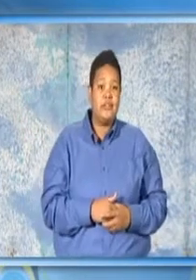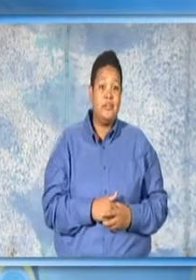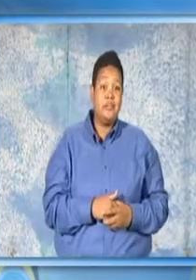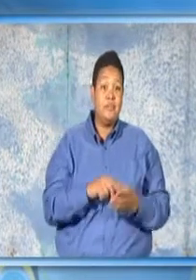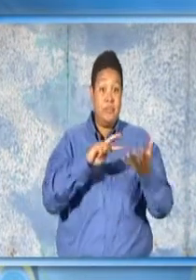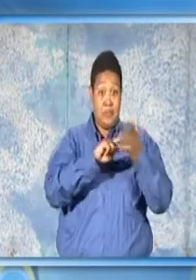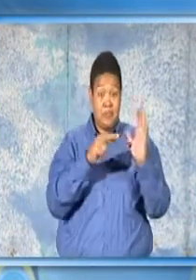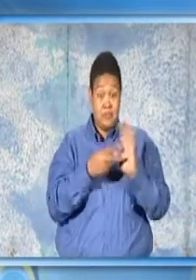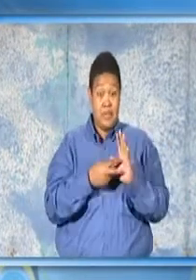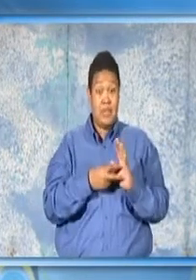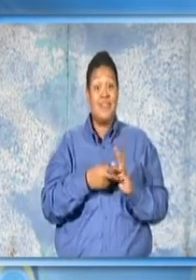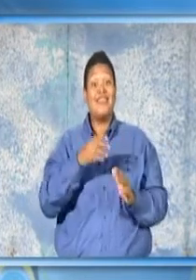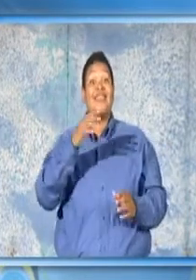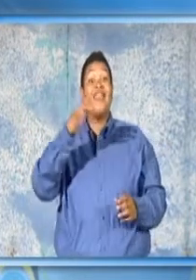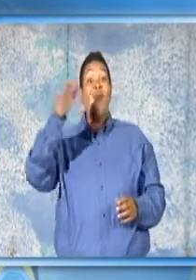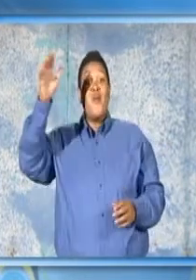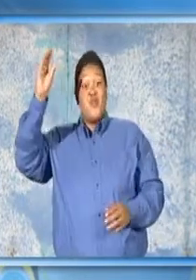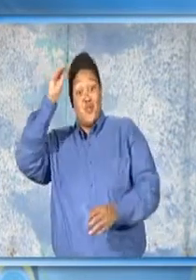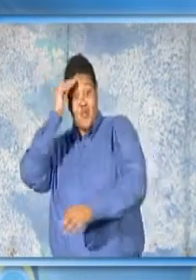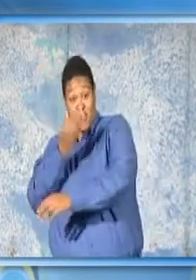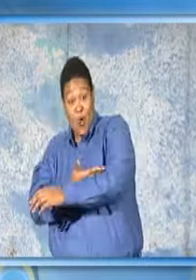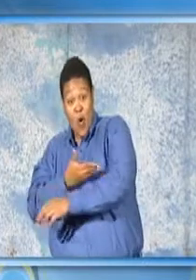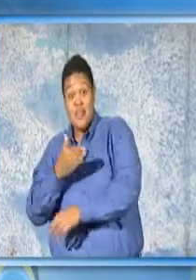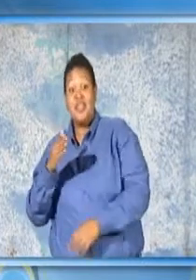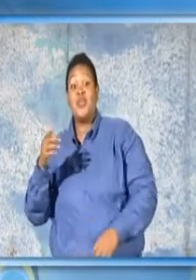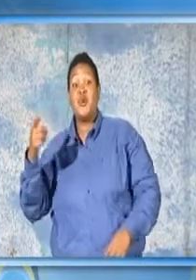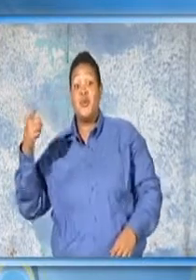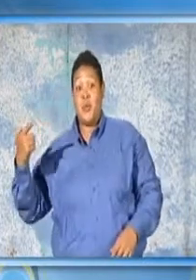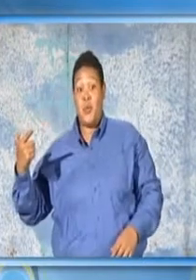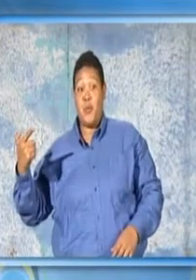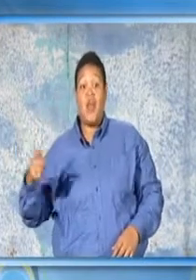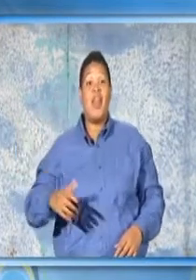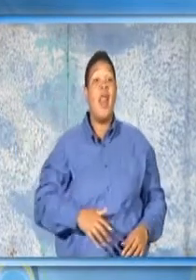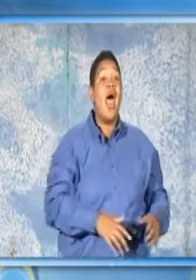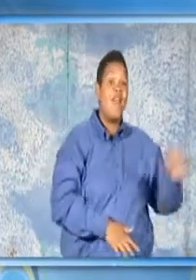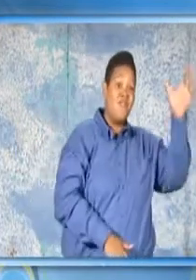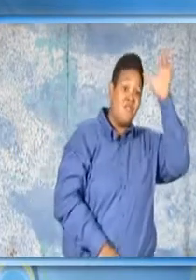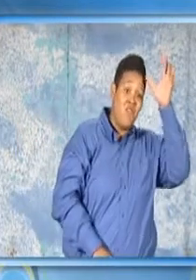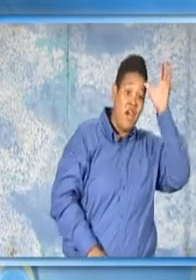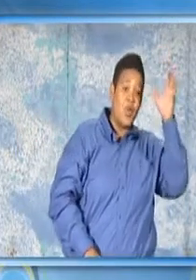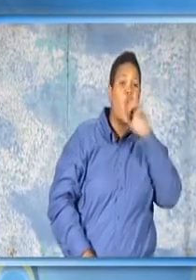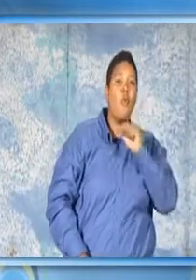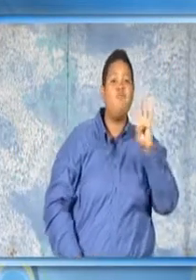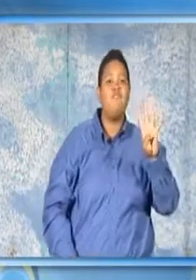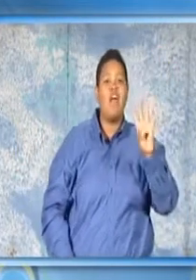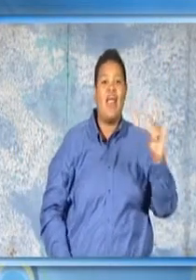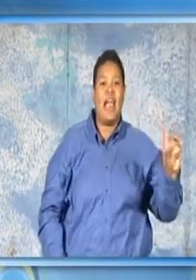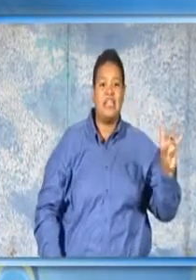Therefore, Richard is 21 years old and Raymond is 48 years old.